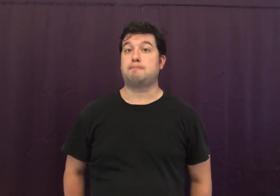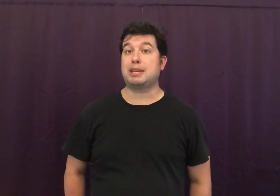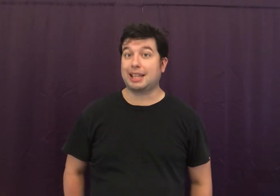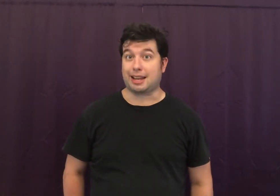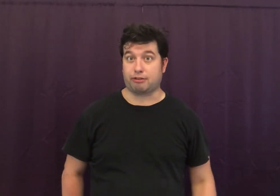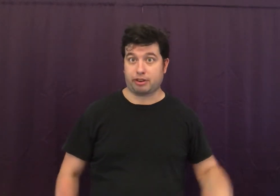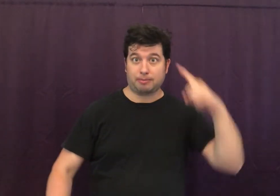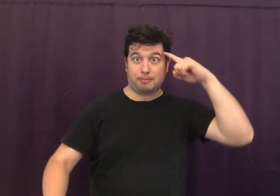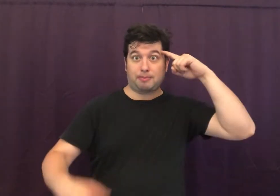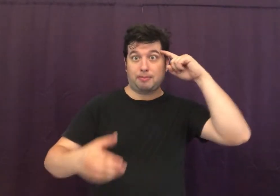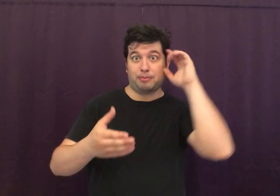Believe.